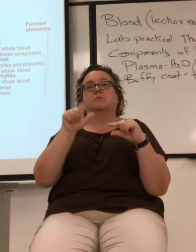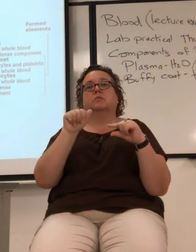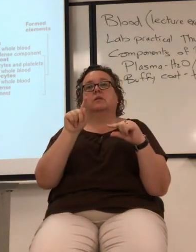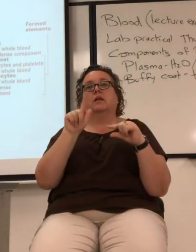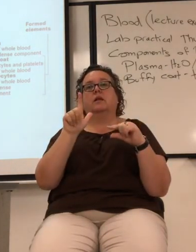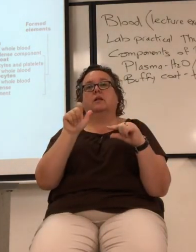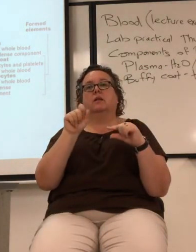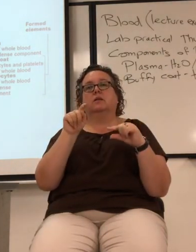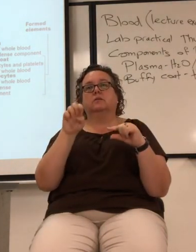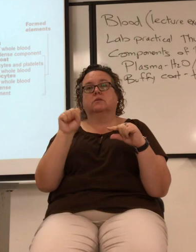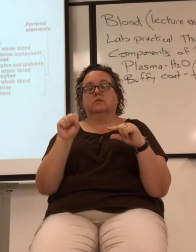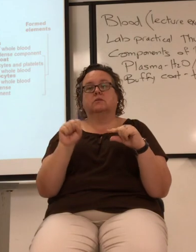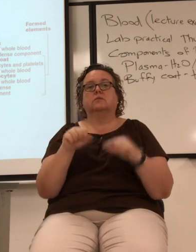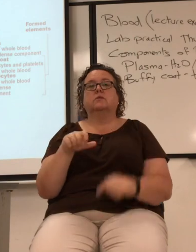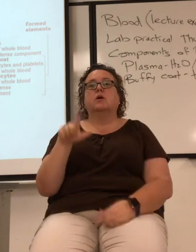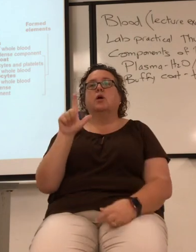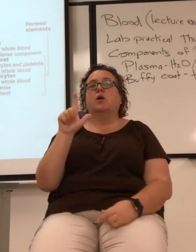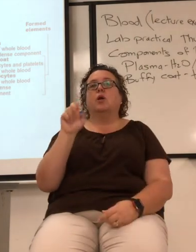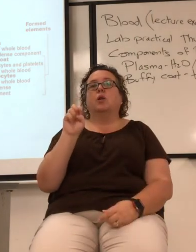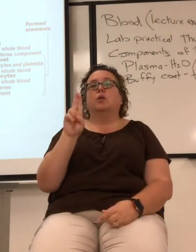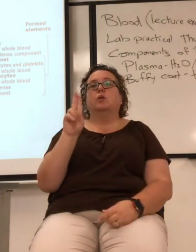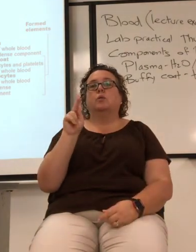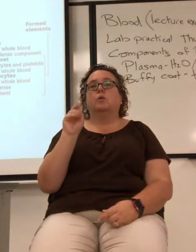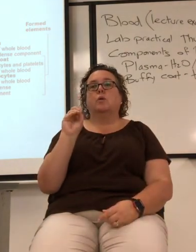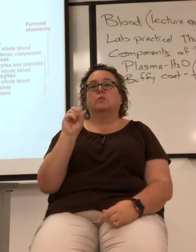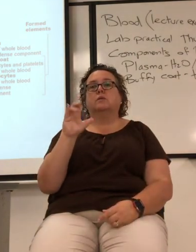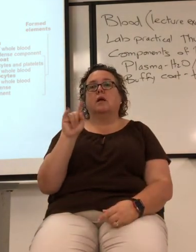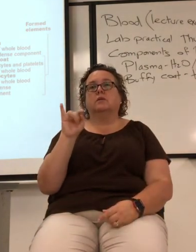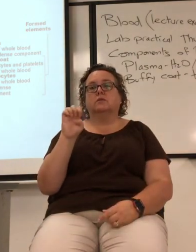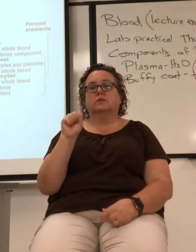Leukocytes, leuko means white.